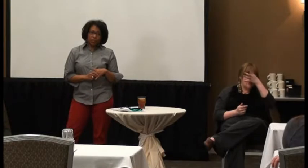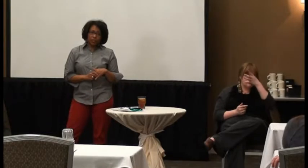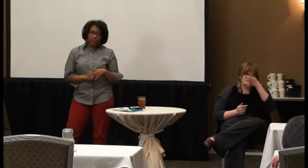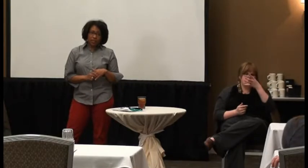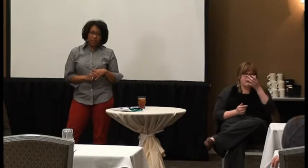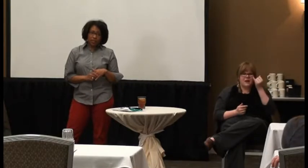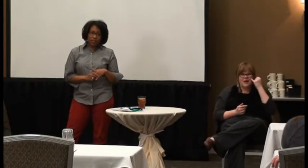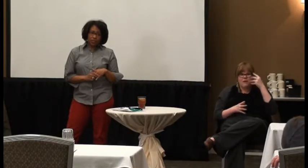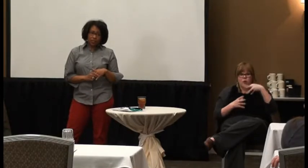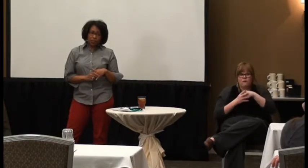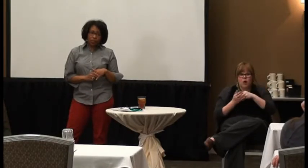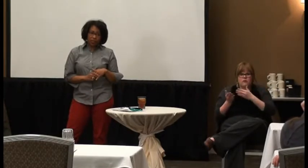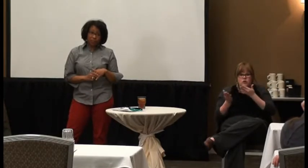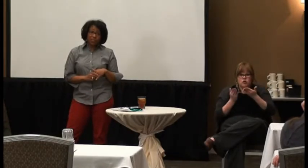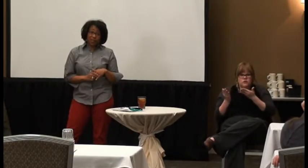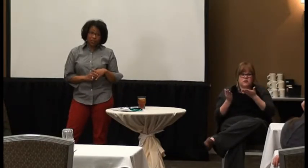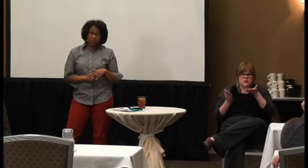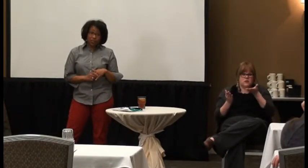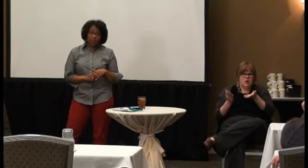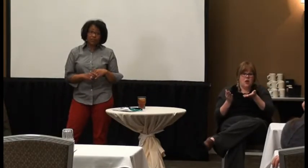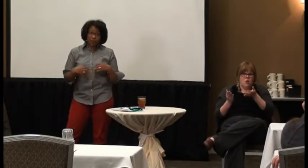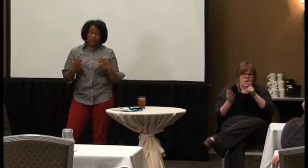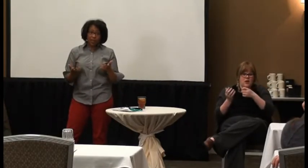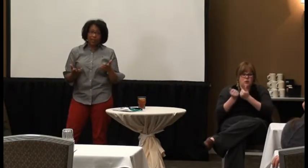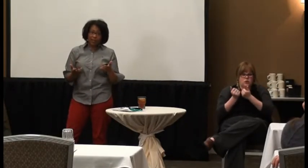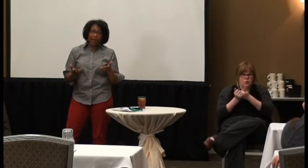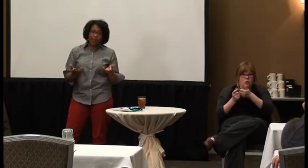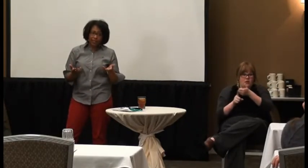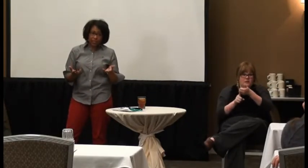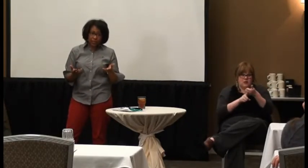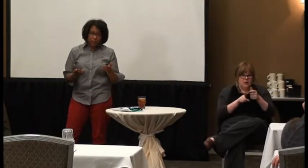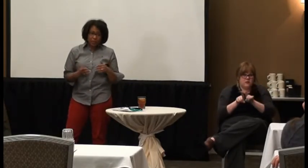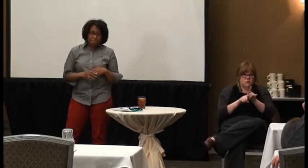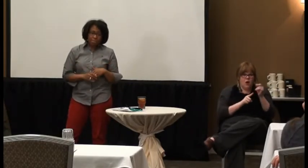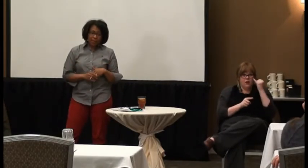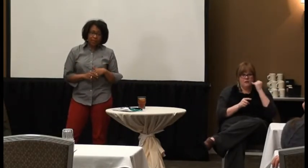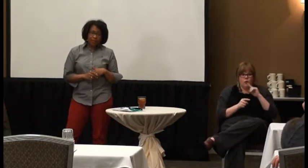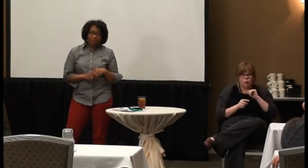in the services that they need to support themselves too, if they are in fact engaged.